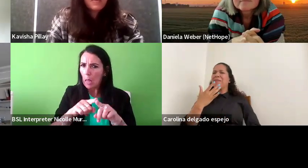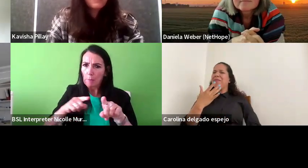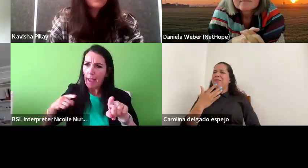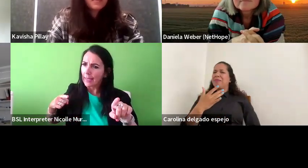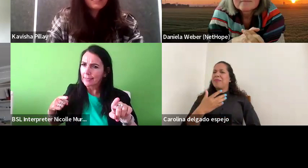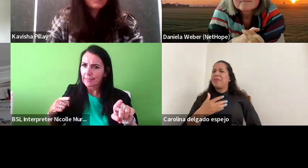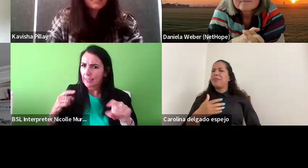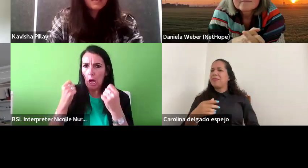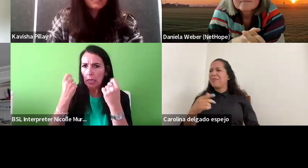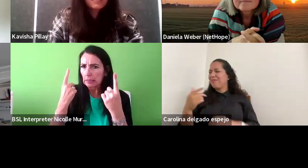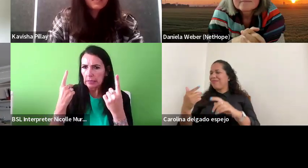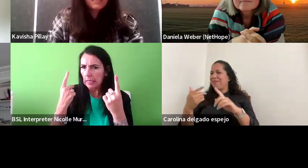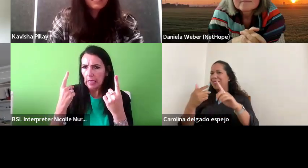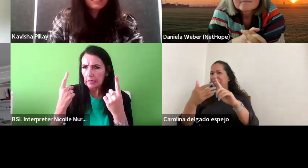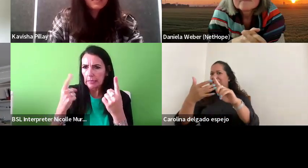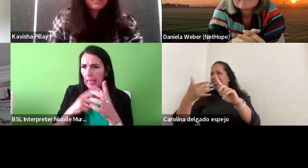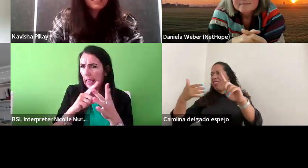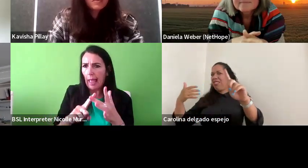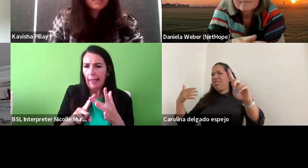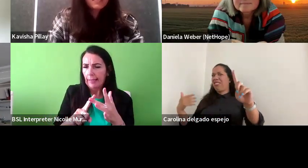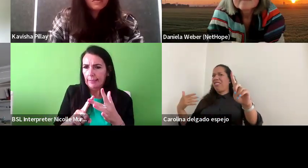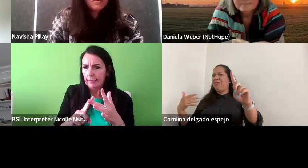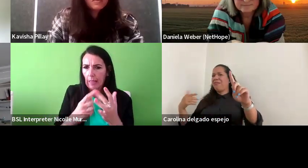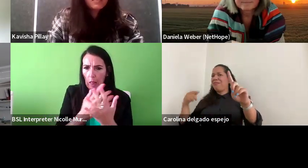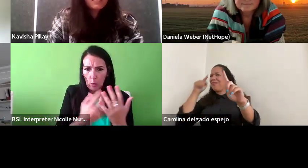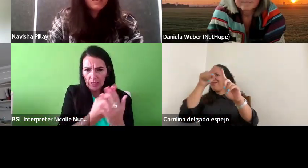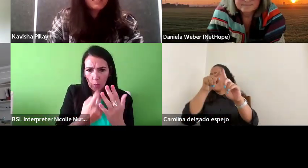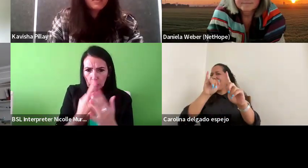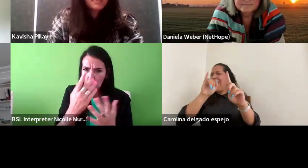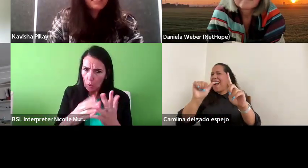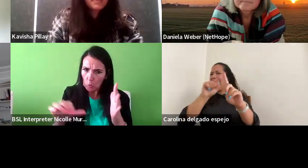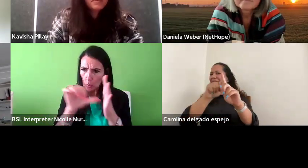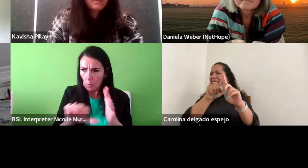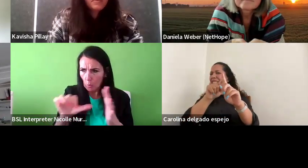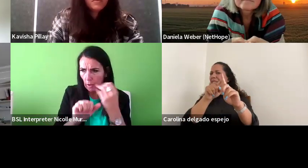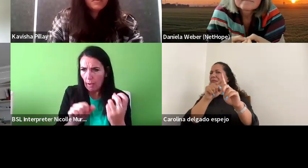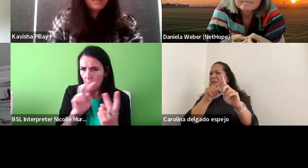in understanding not only the opportunities but also the challenges, particularly.